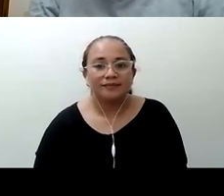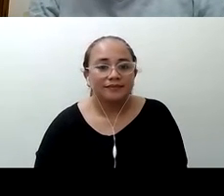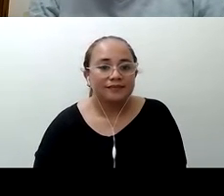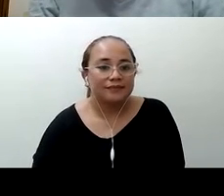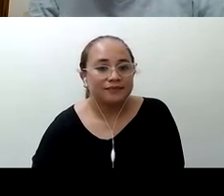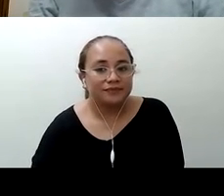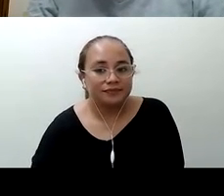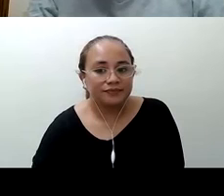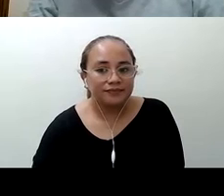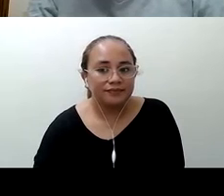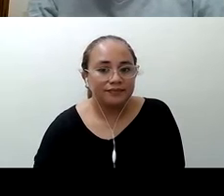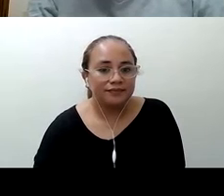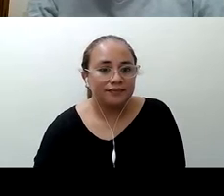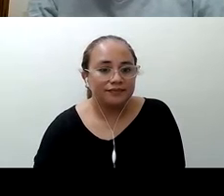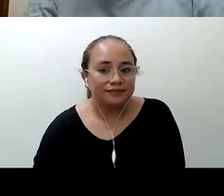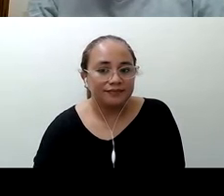Okay.